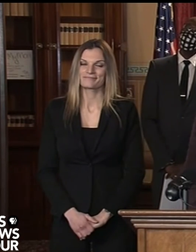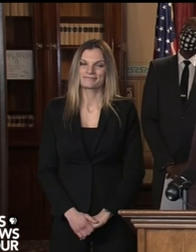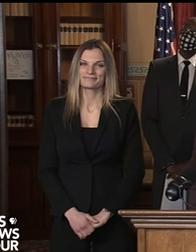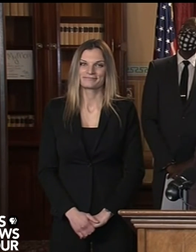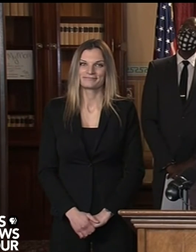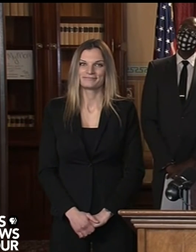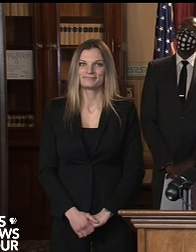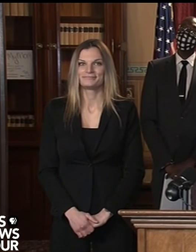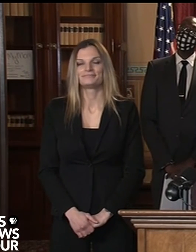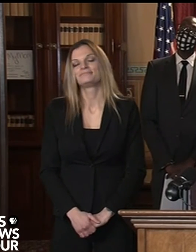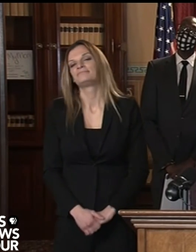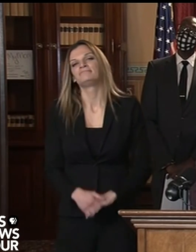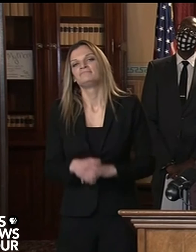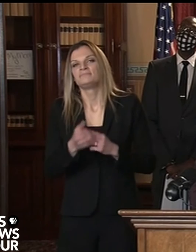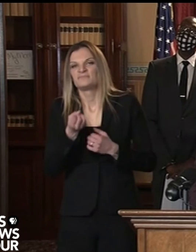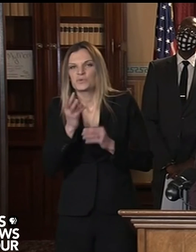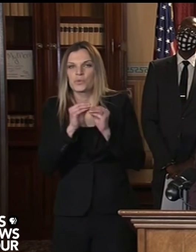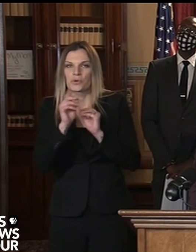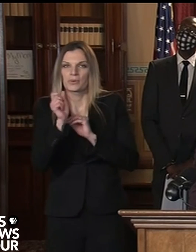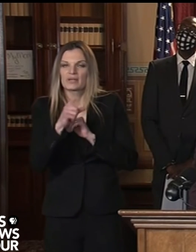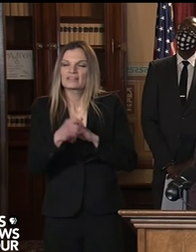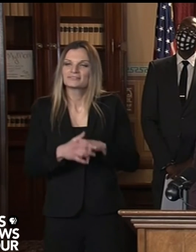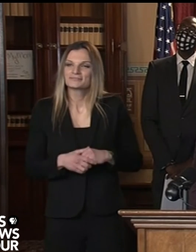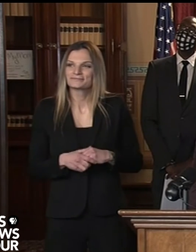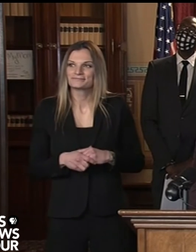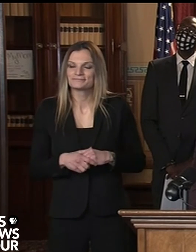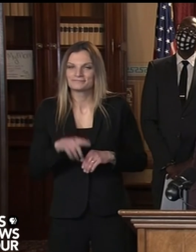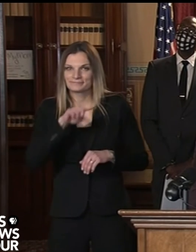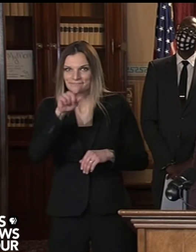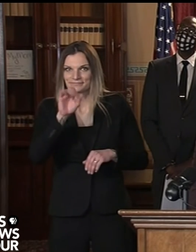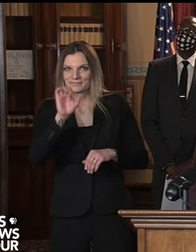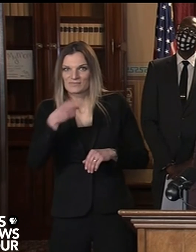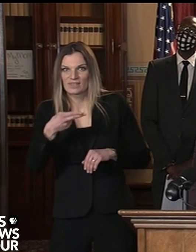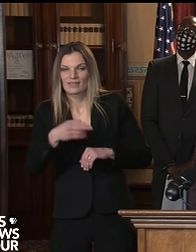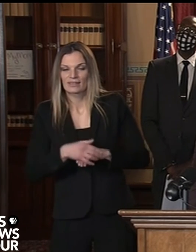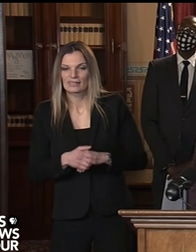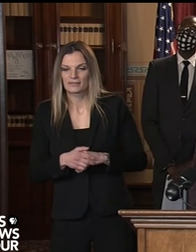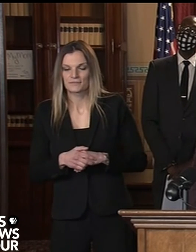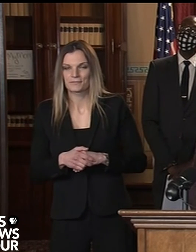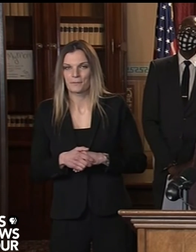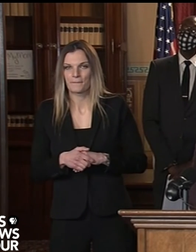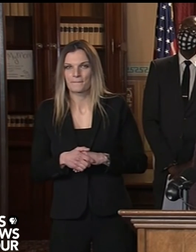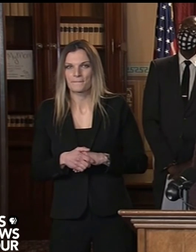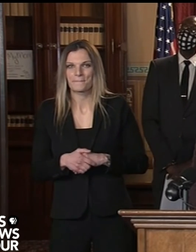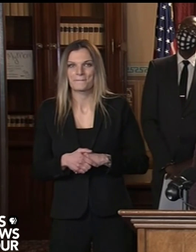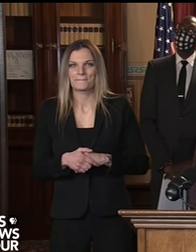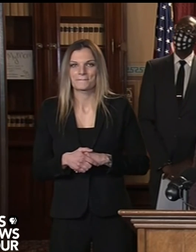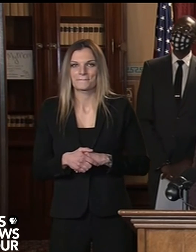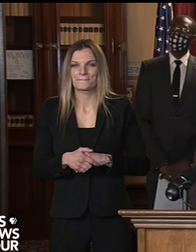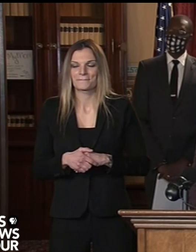Okay, we'll take just a couple more questions. So the next one will come from Zach with Gongwar.